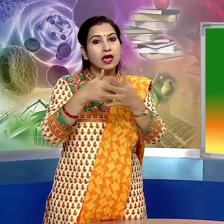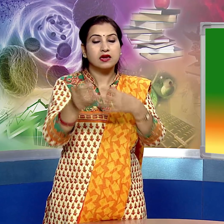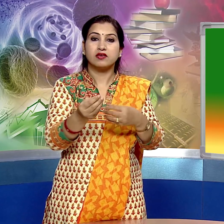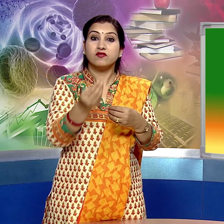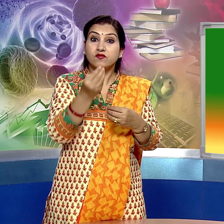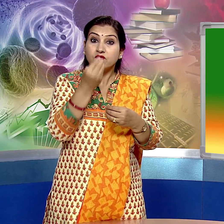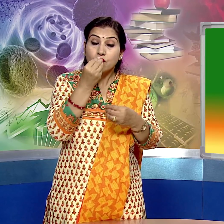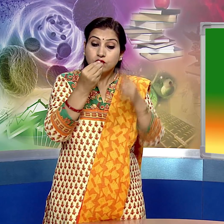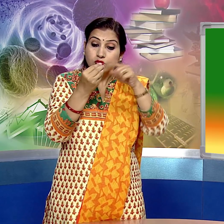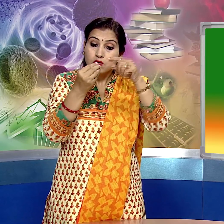eat.